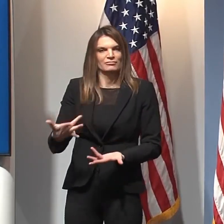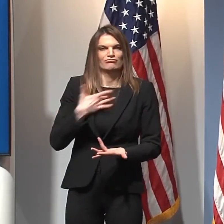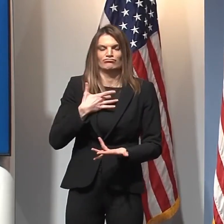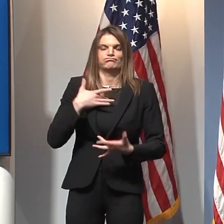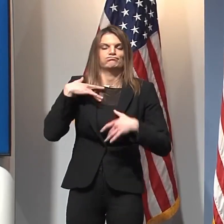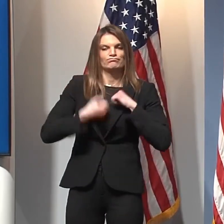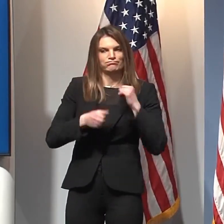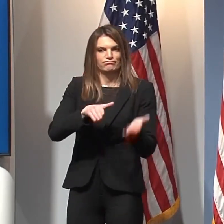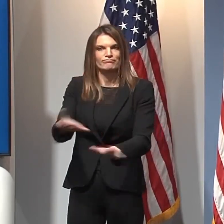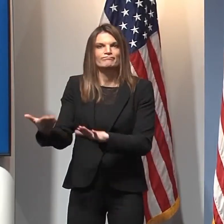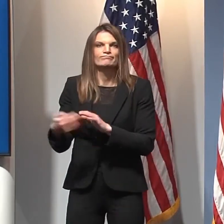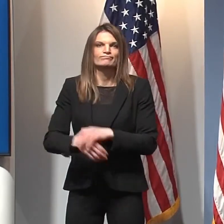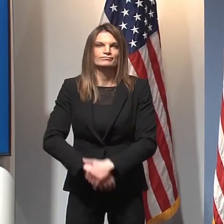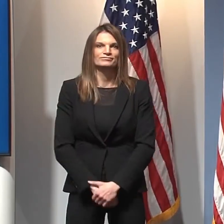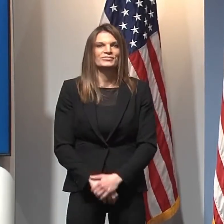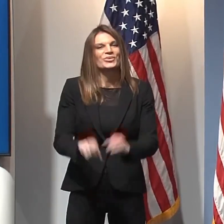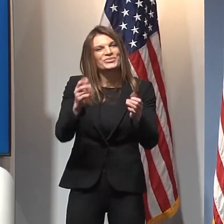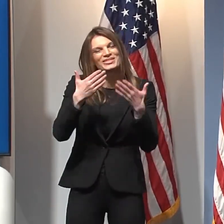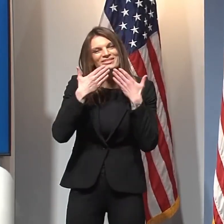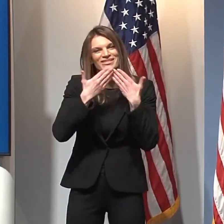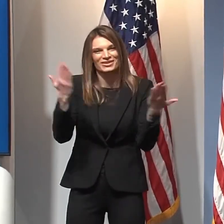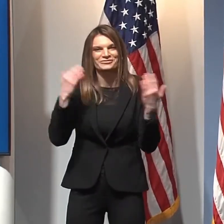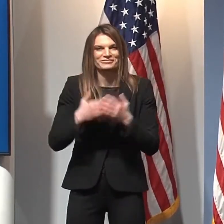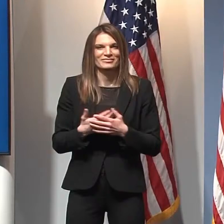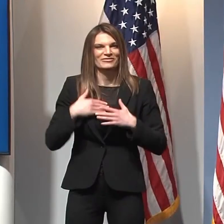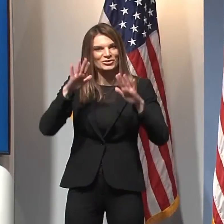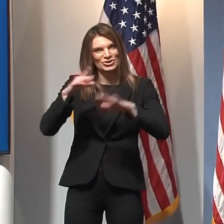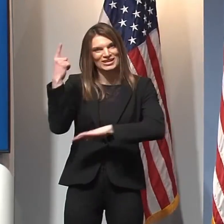combat. Thank you, everybody.